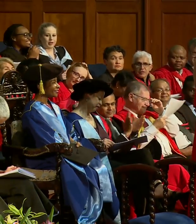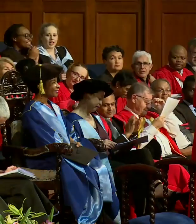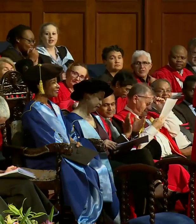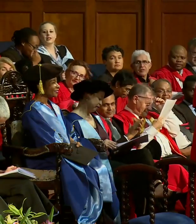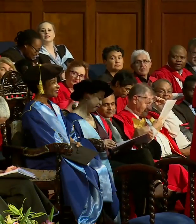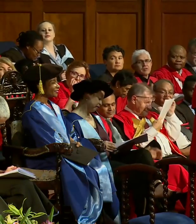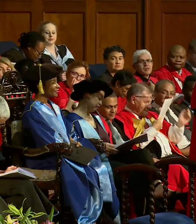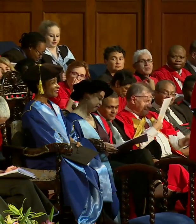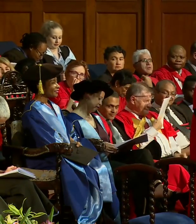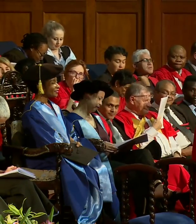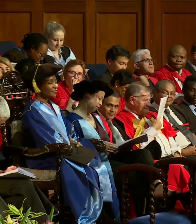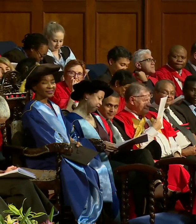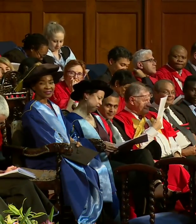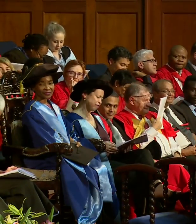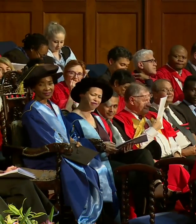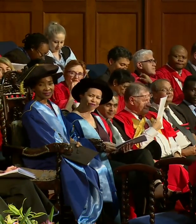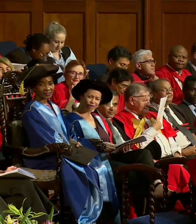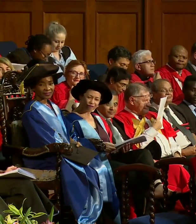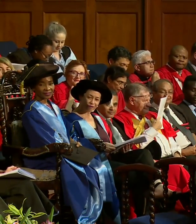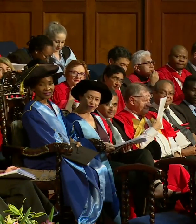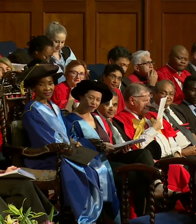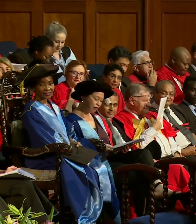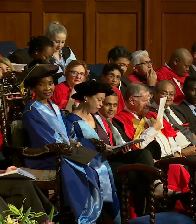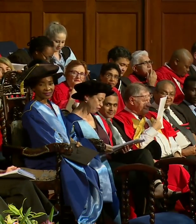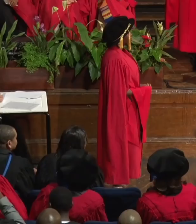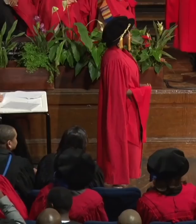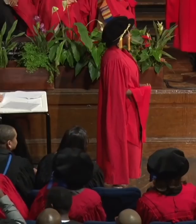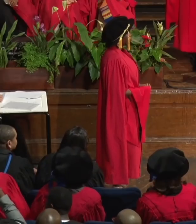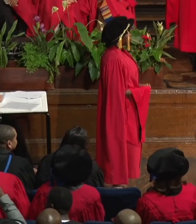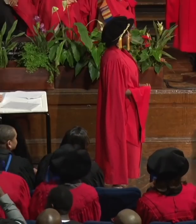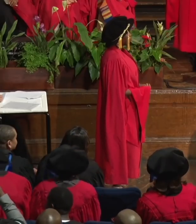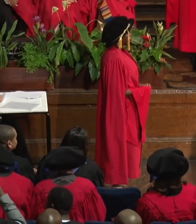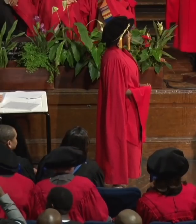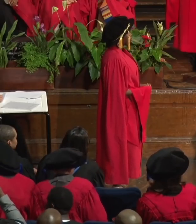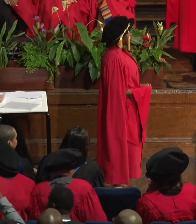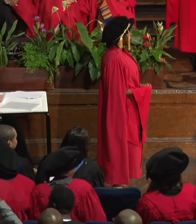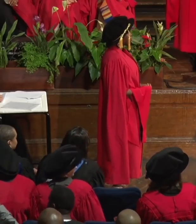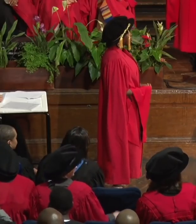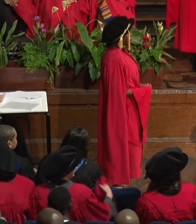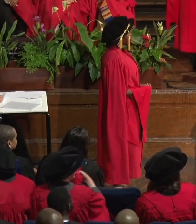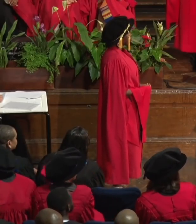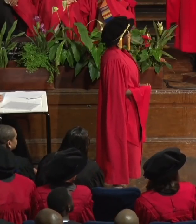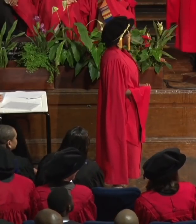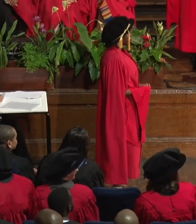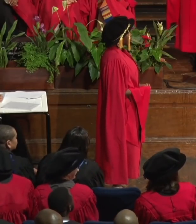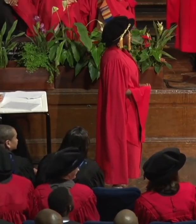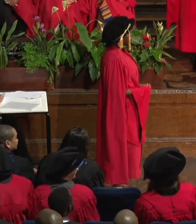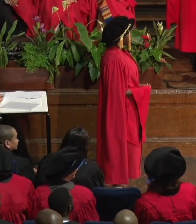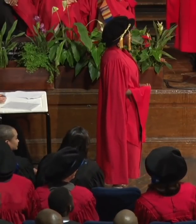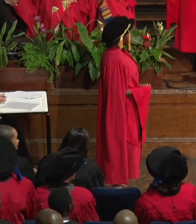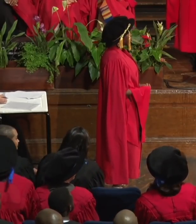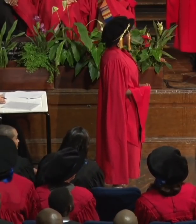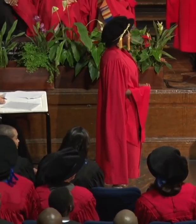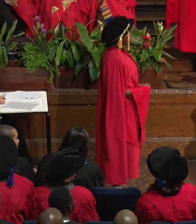for a thesis which examines the dynamics of the informal economy in Nigeria and explores the human rights scaffolding necessary to achieve